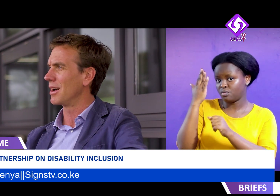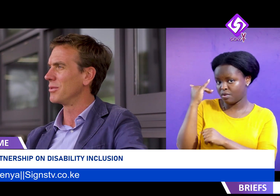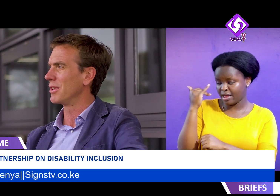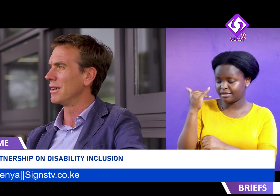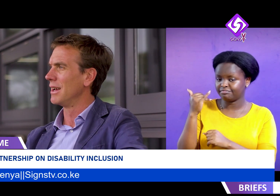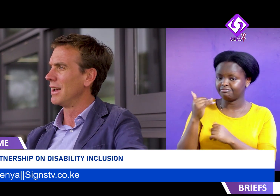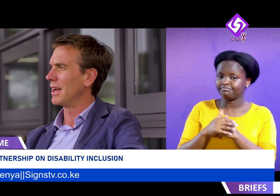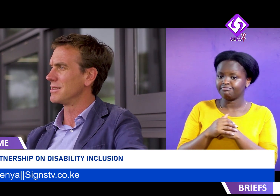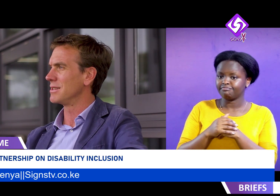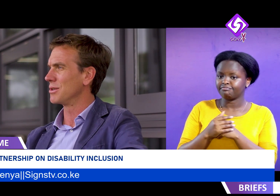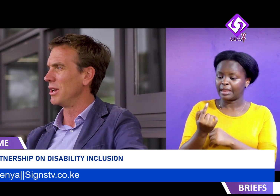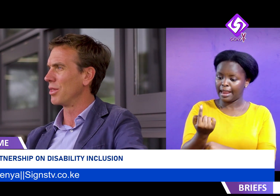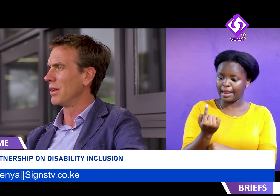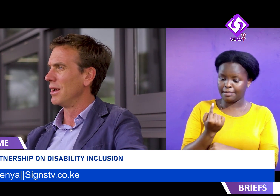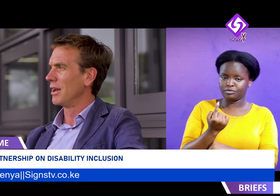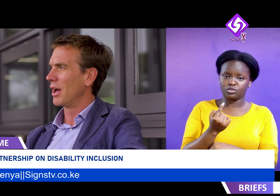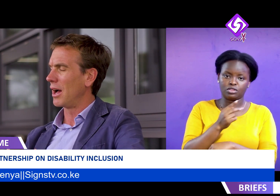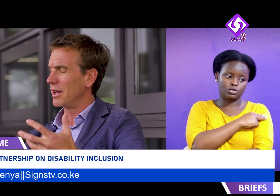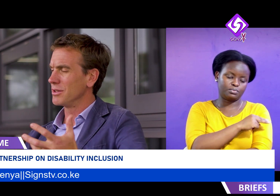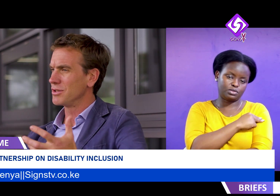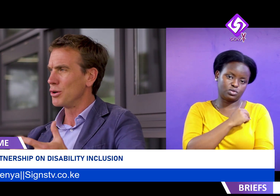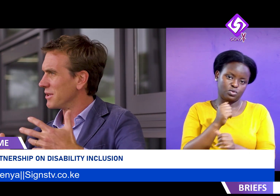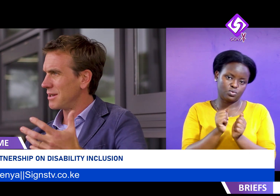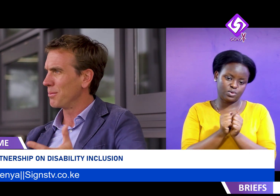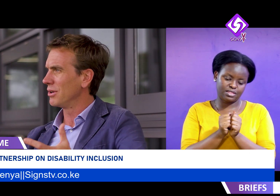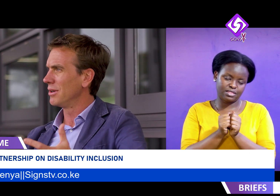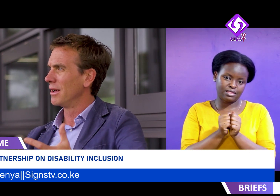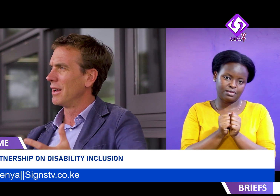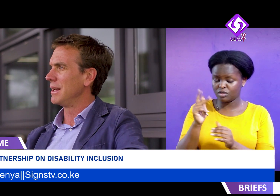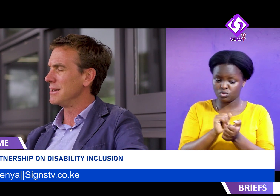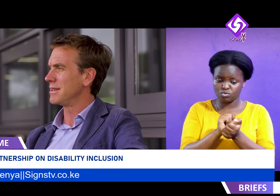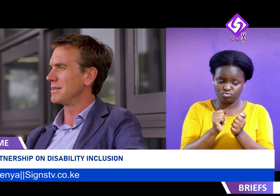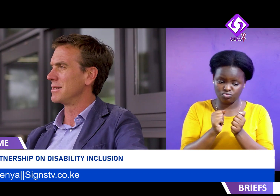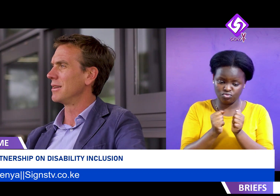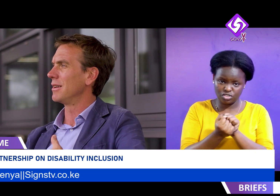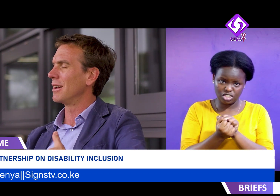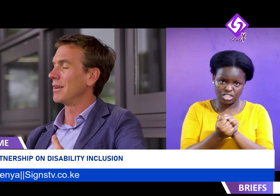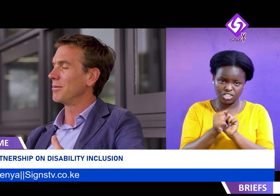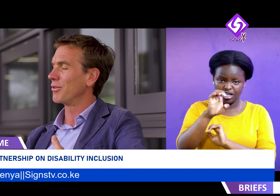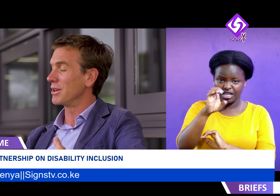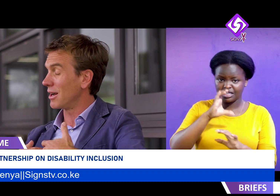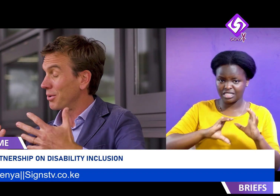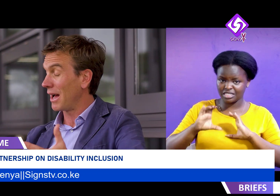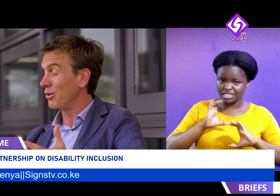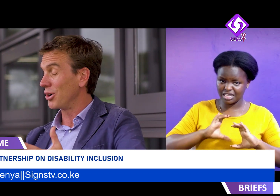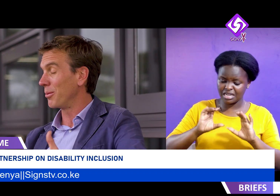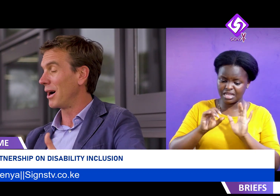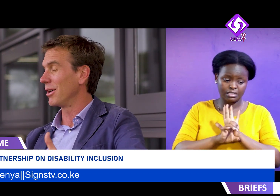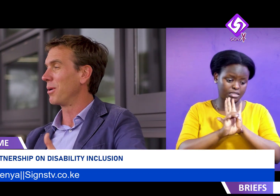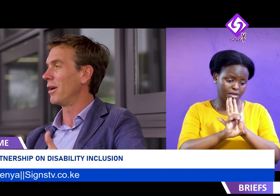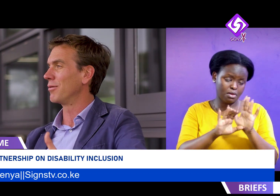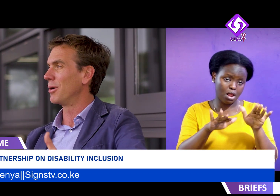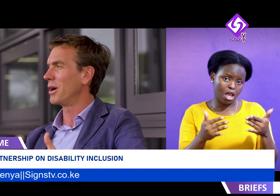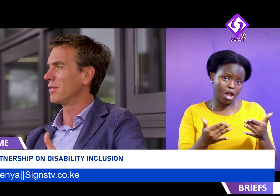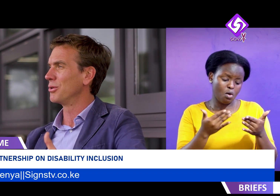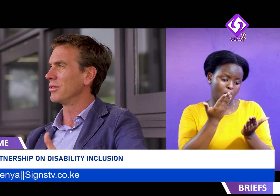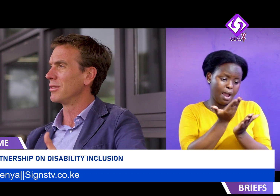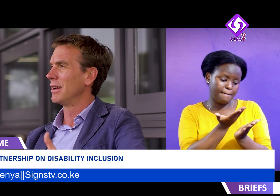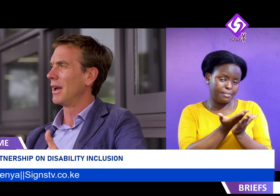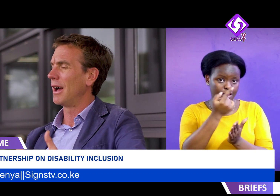they had come to the health centre with. Super simple, e-citizen, and for example, how you go about applying